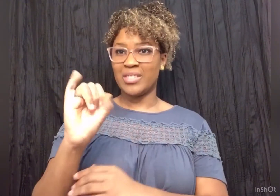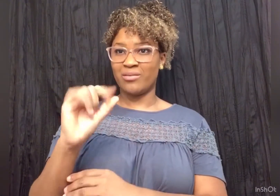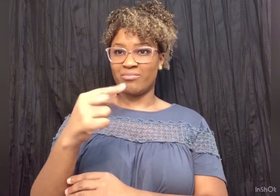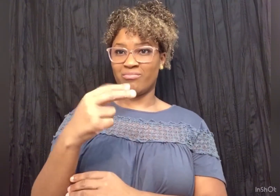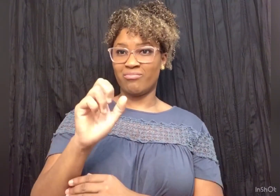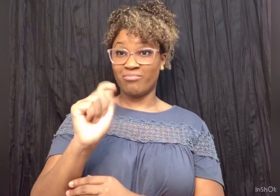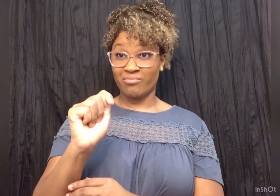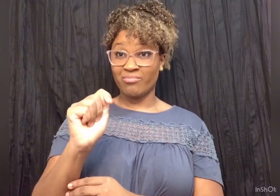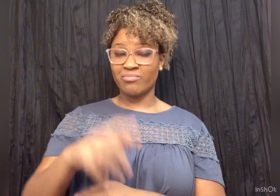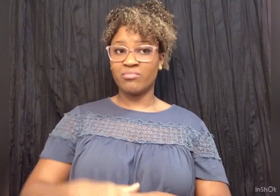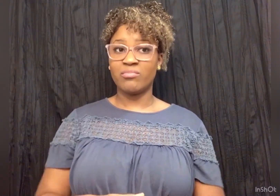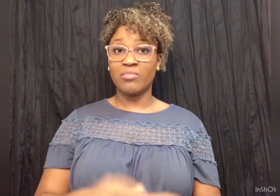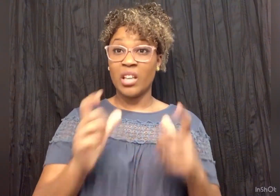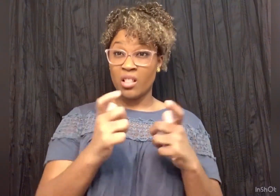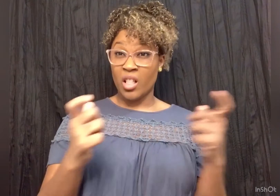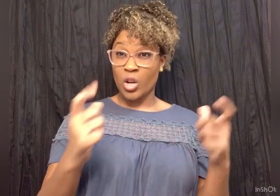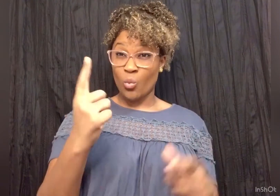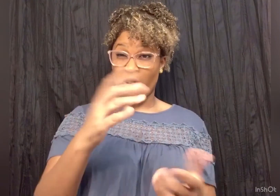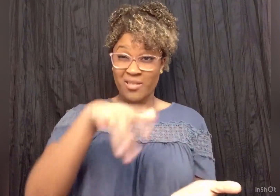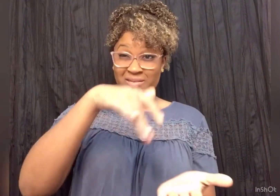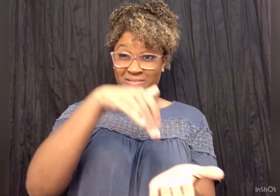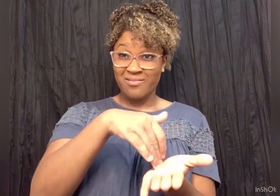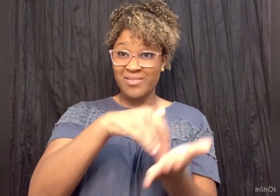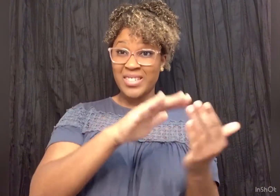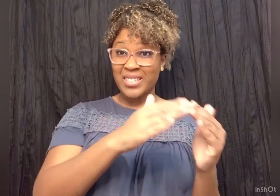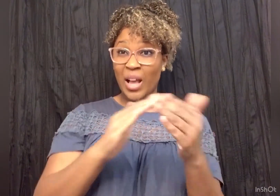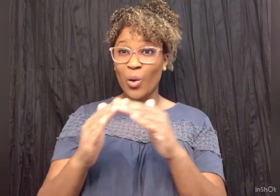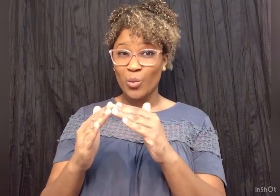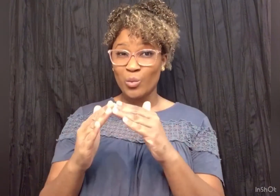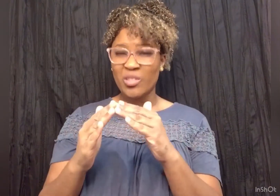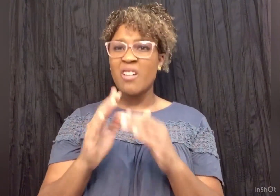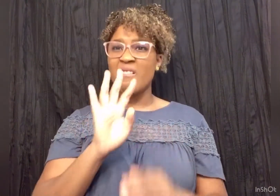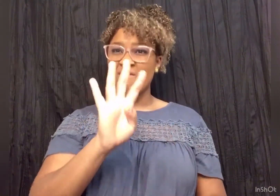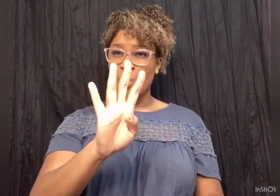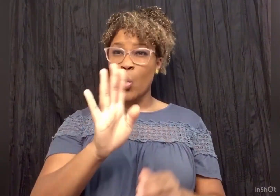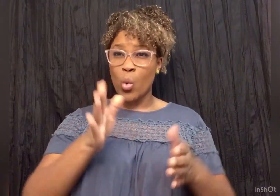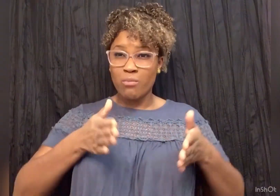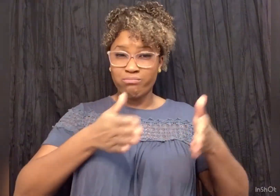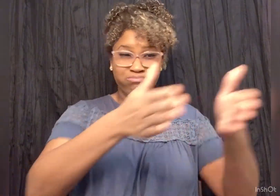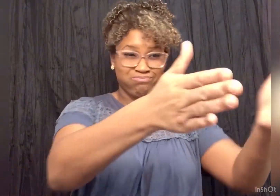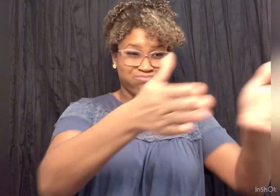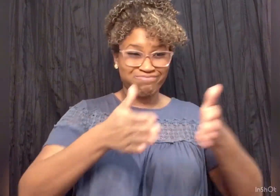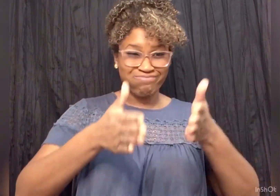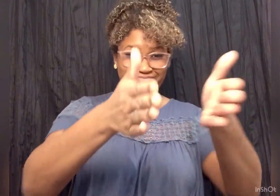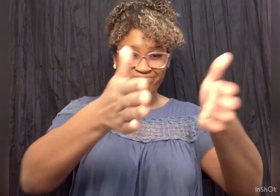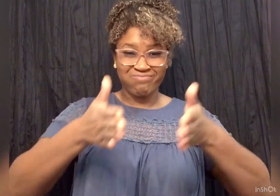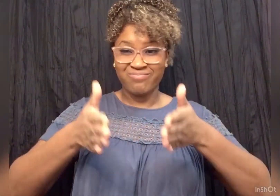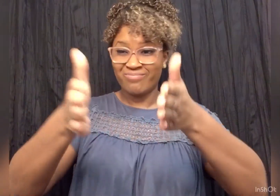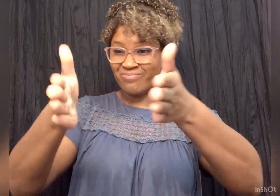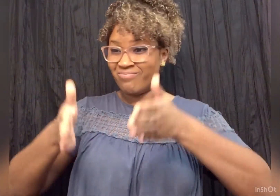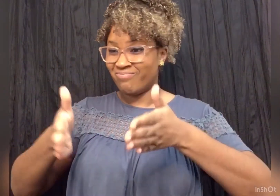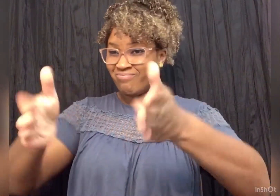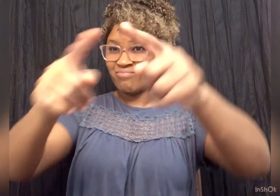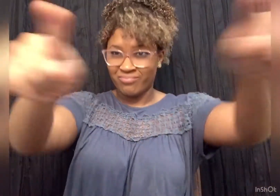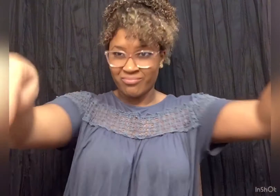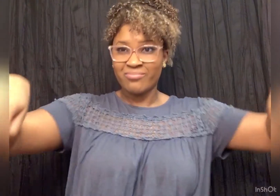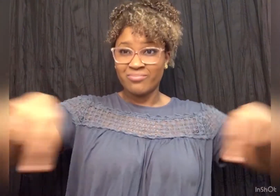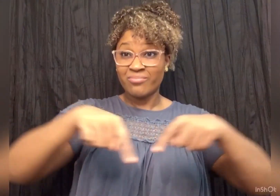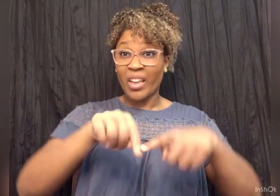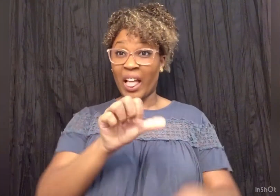A large one in the center of town occupied 4 streets, and another smaller one extended over